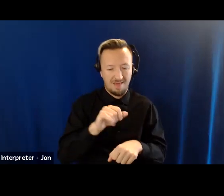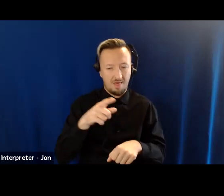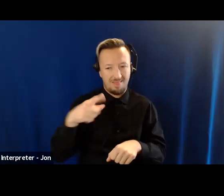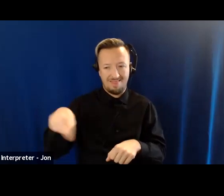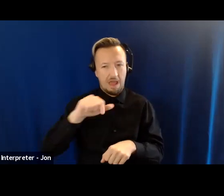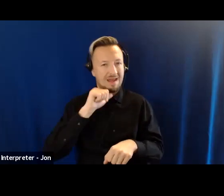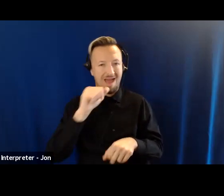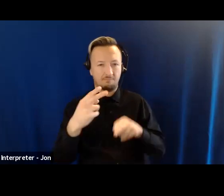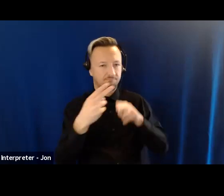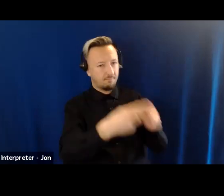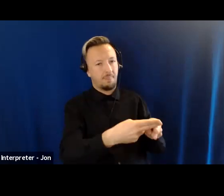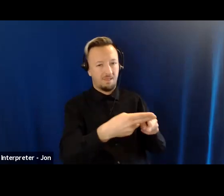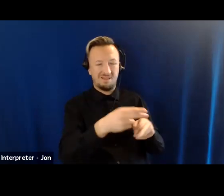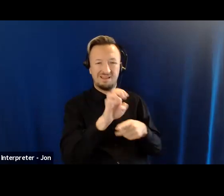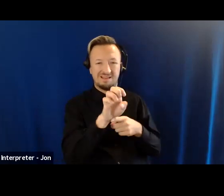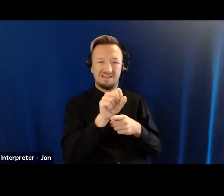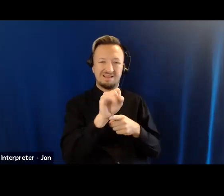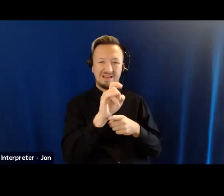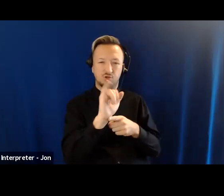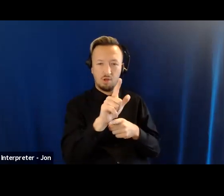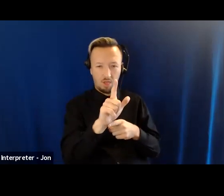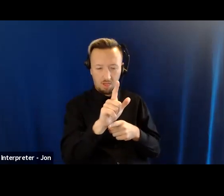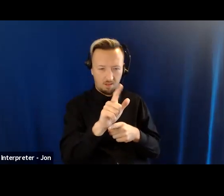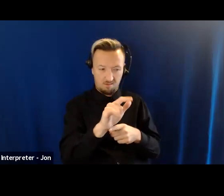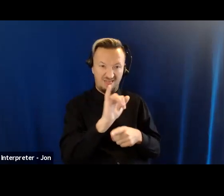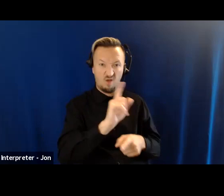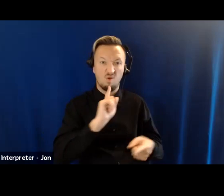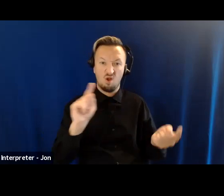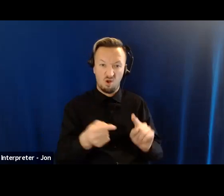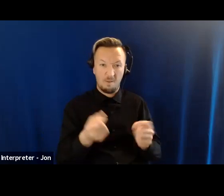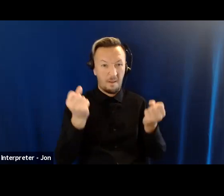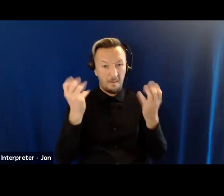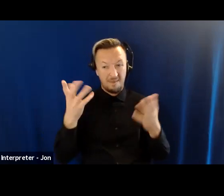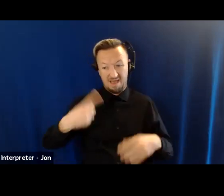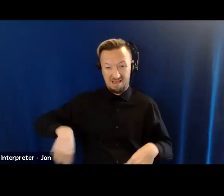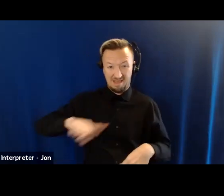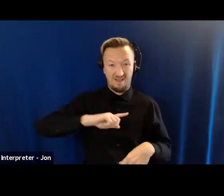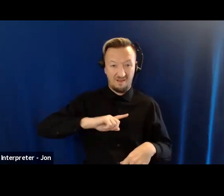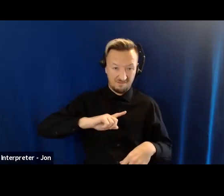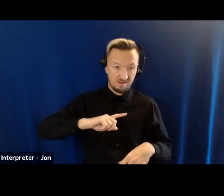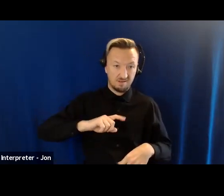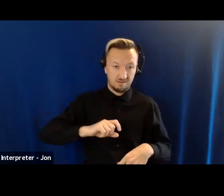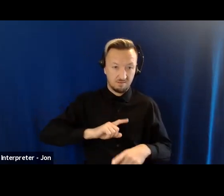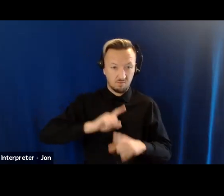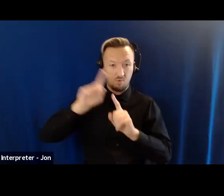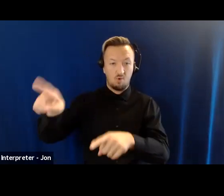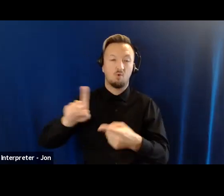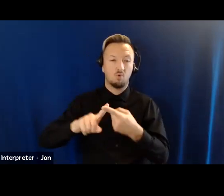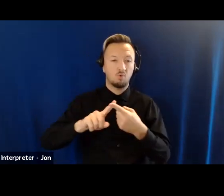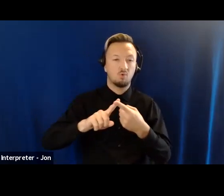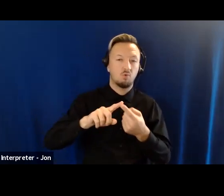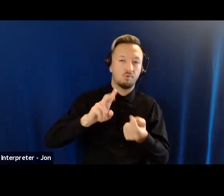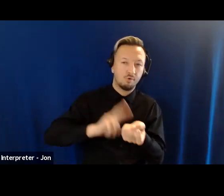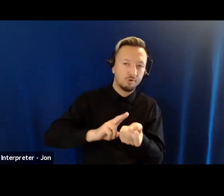workers, and that harmed us. That led numbers of us to end up in facilities.